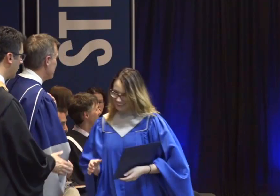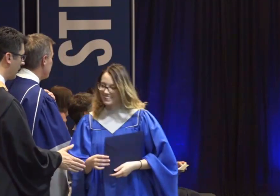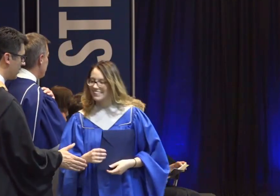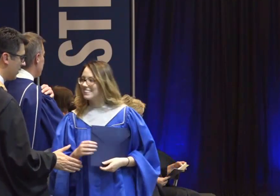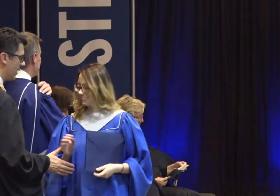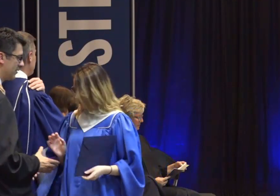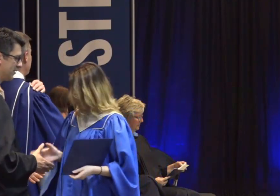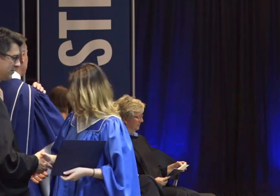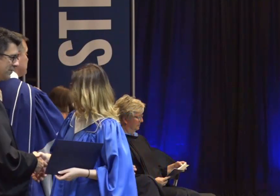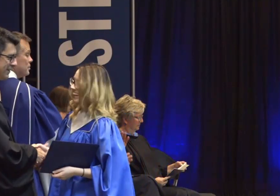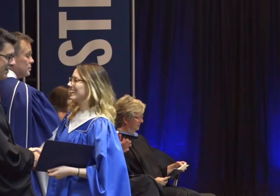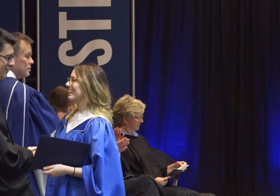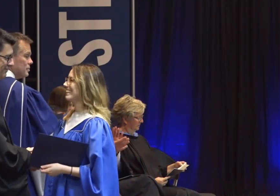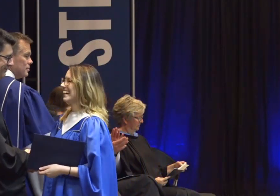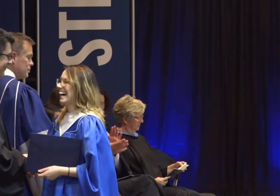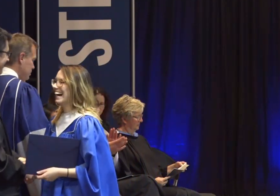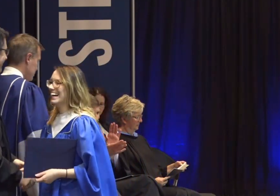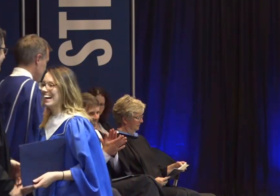Melanie Slonwhite.